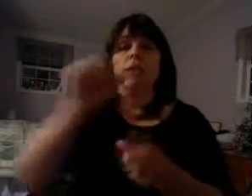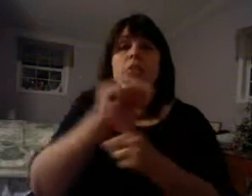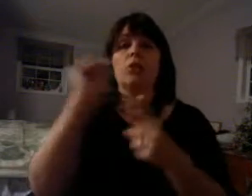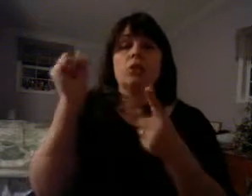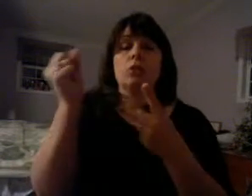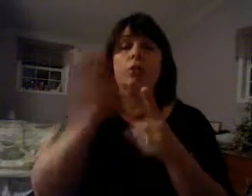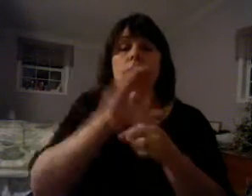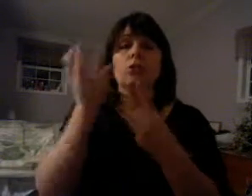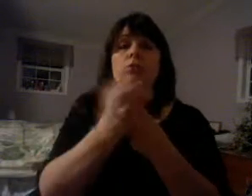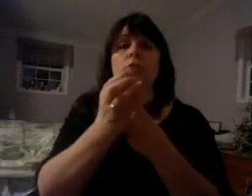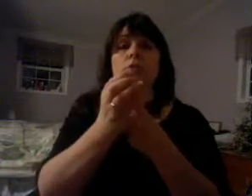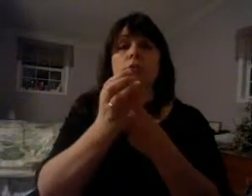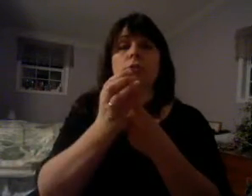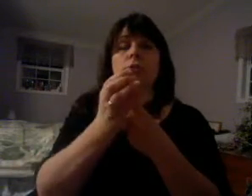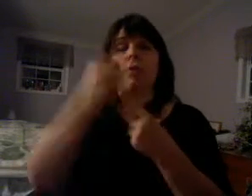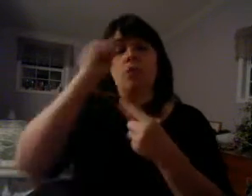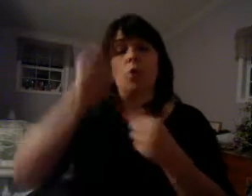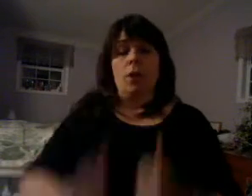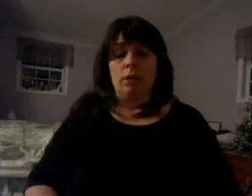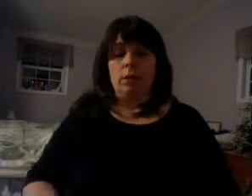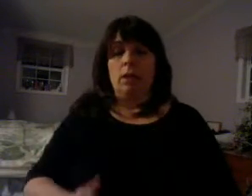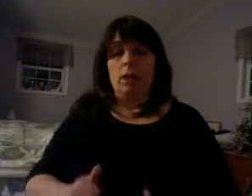of these young men. What caused the culture?